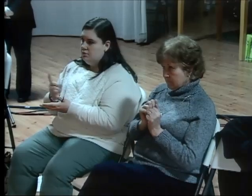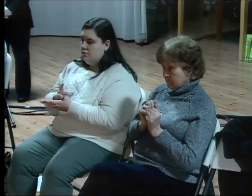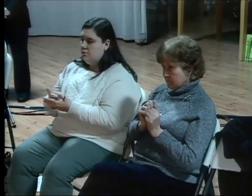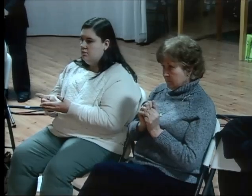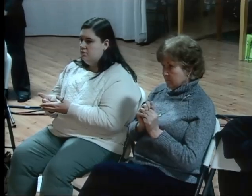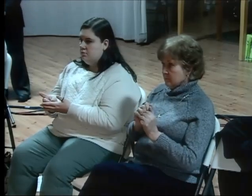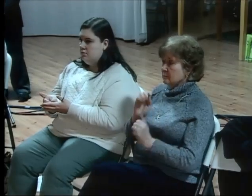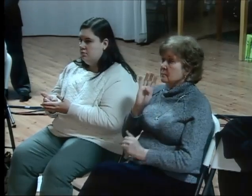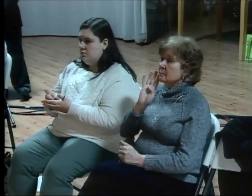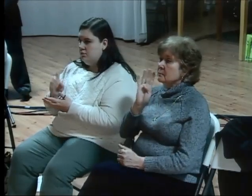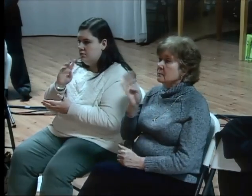We'll be playing